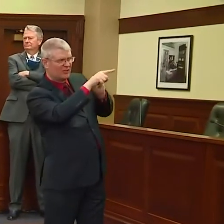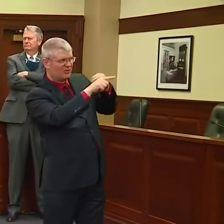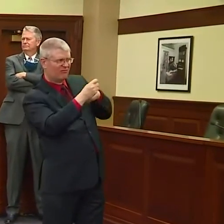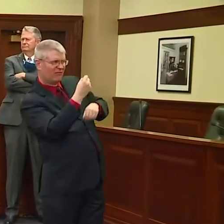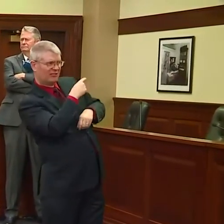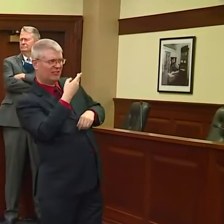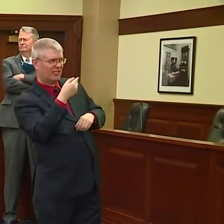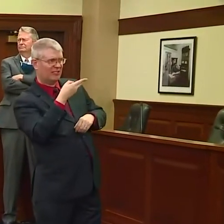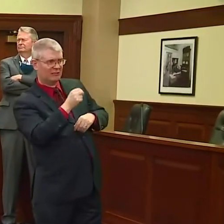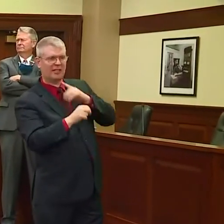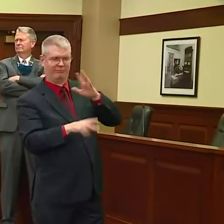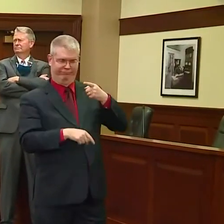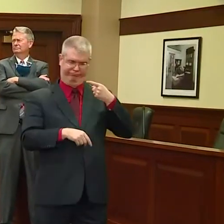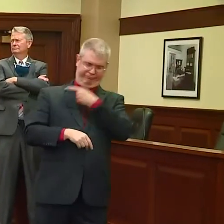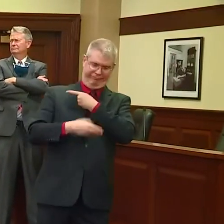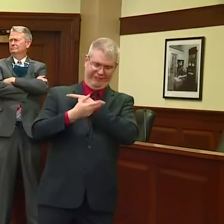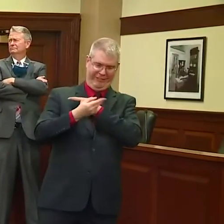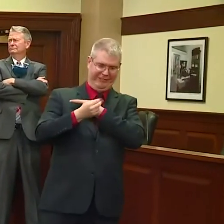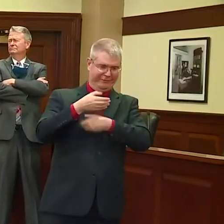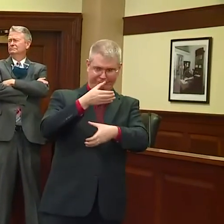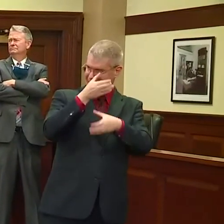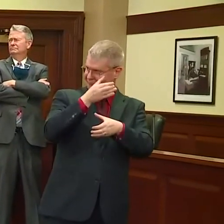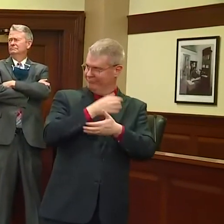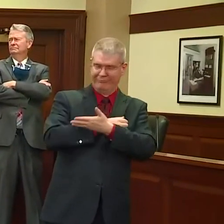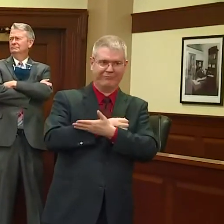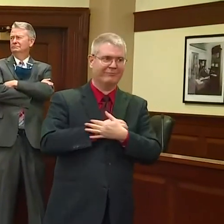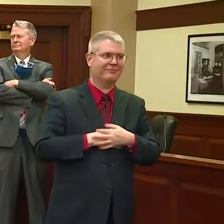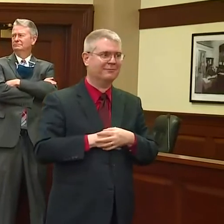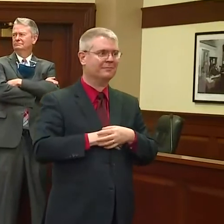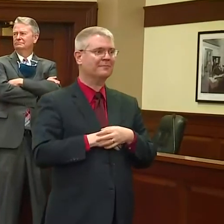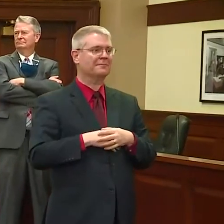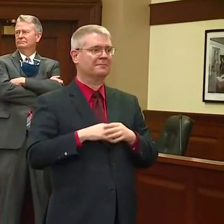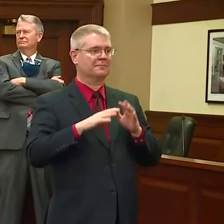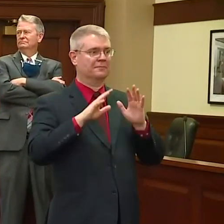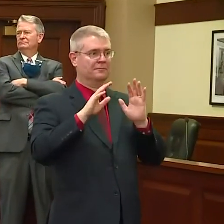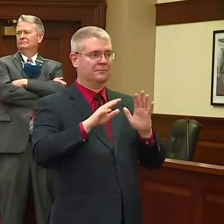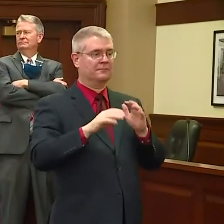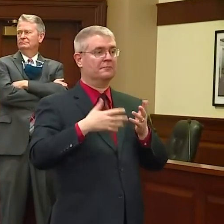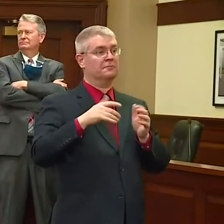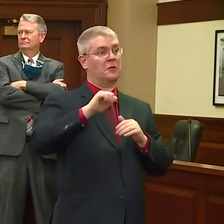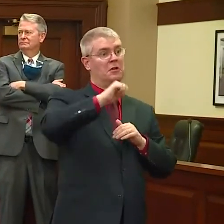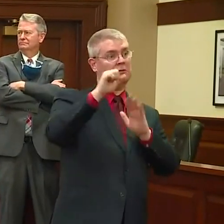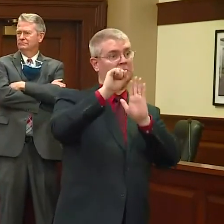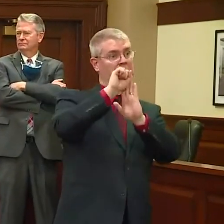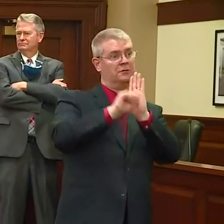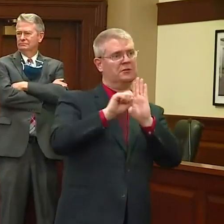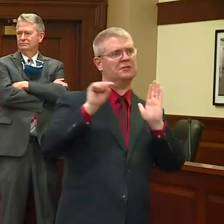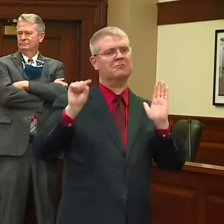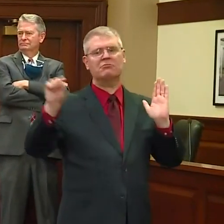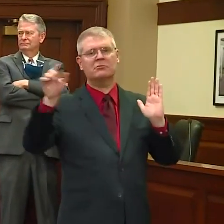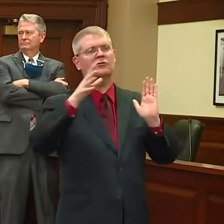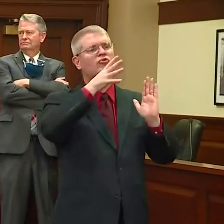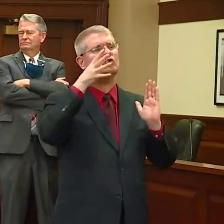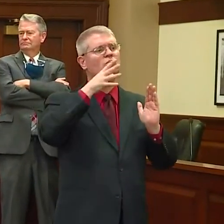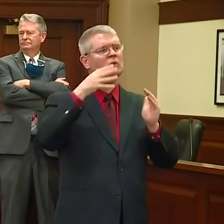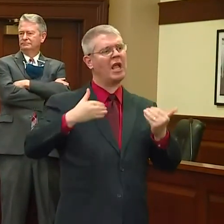right now. And I'm wondering what they're doing differently that we're not, and why we're not doing